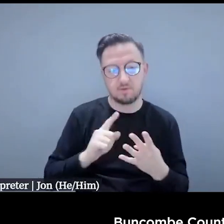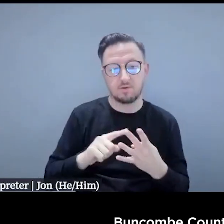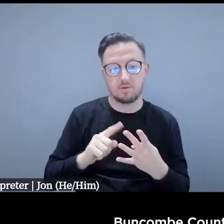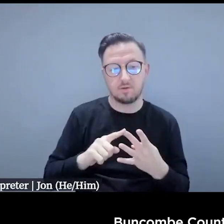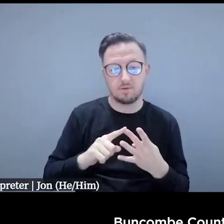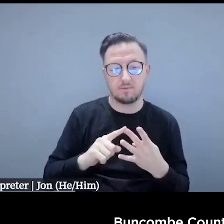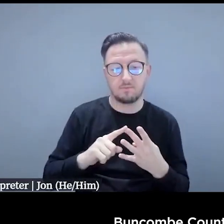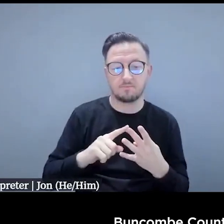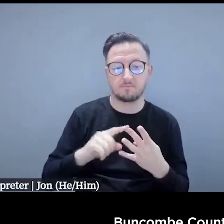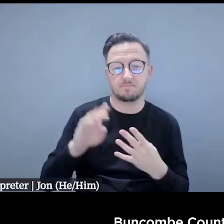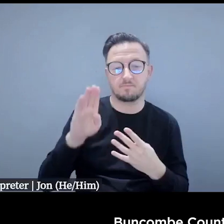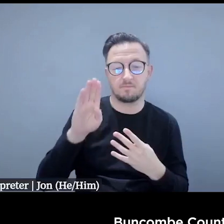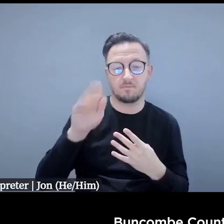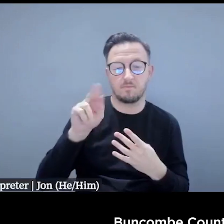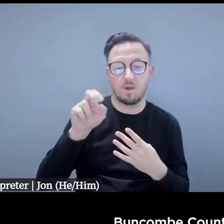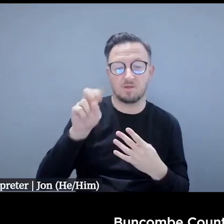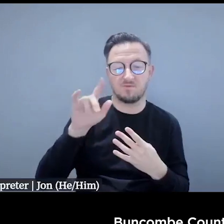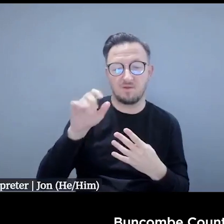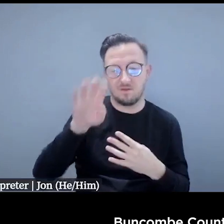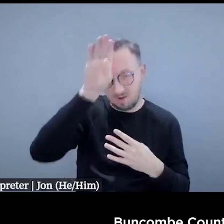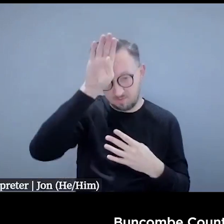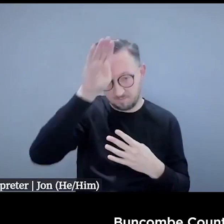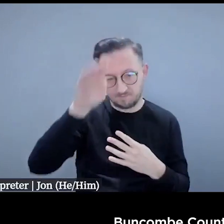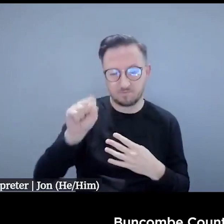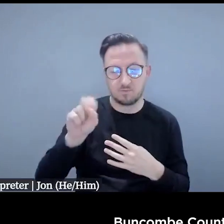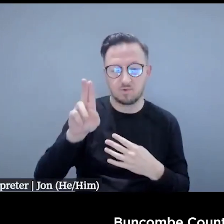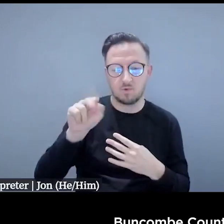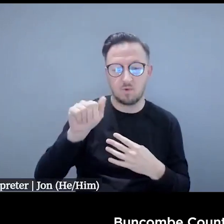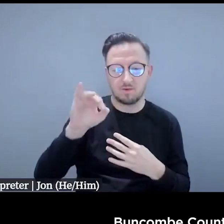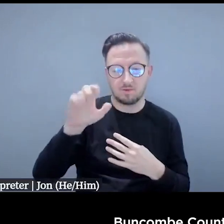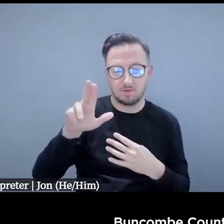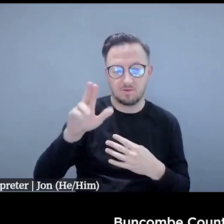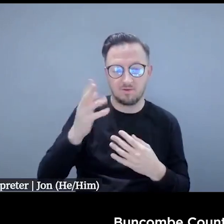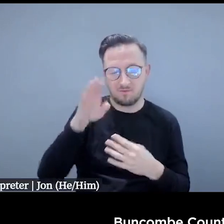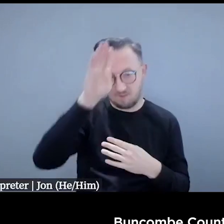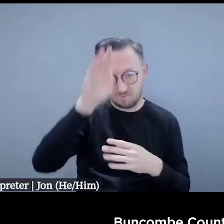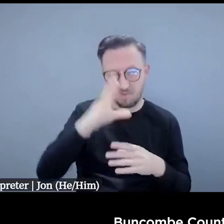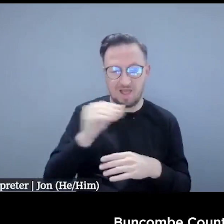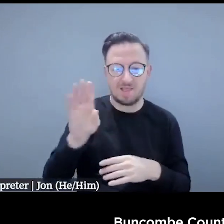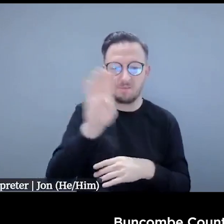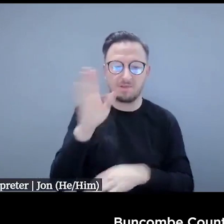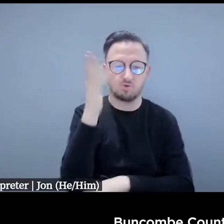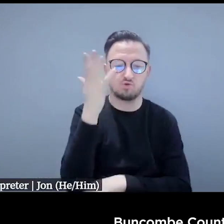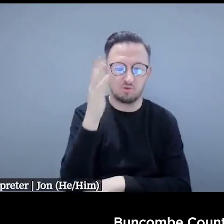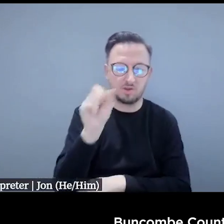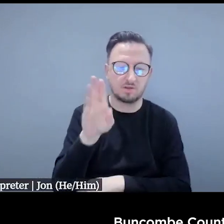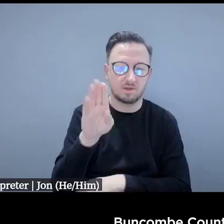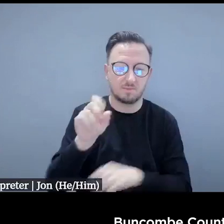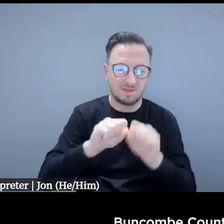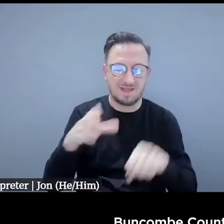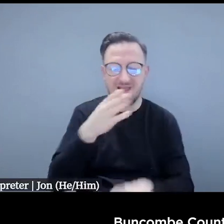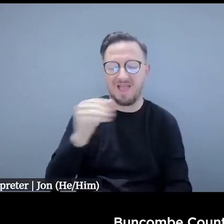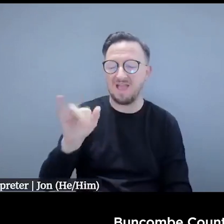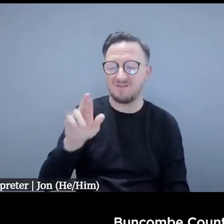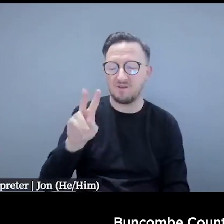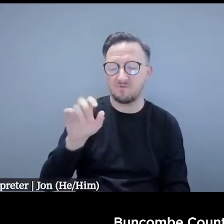Barnersville Fire Department, Swannanoa Fire and Rescue at the Bee Tree Substation, and the Fairview Library. You can find more information